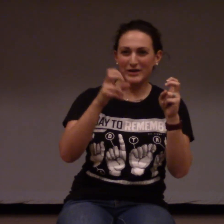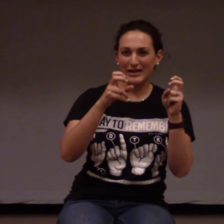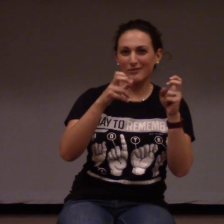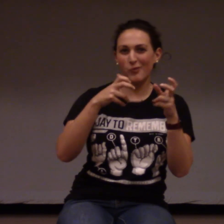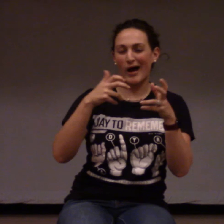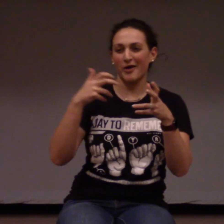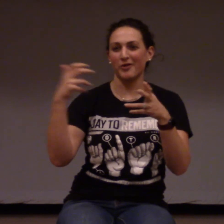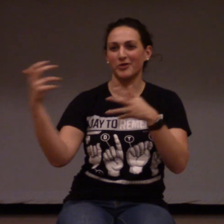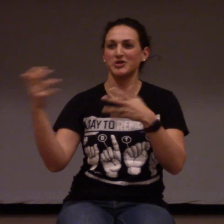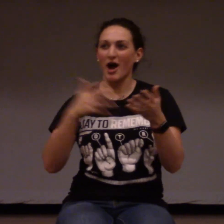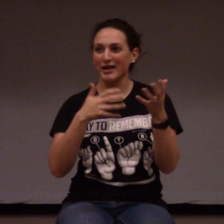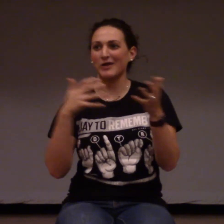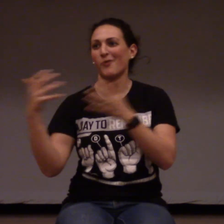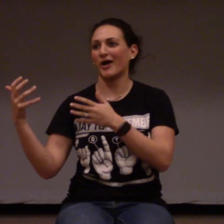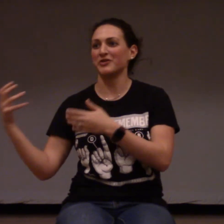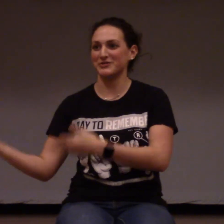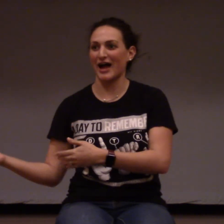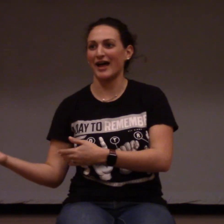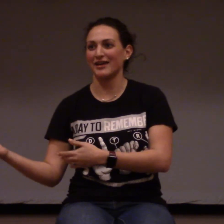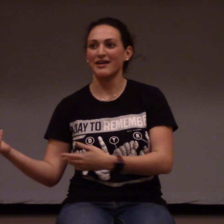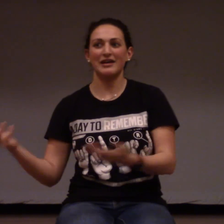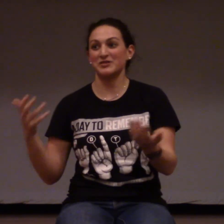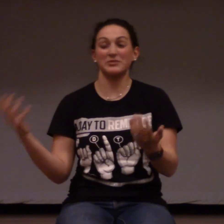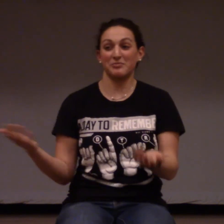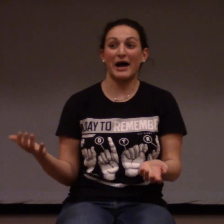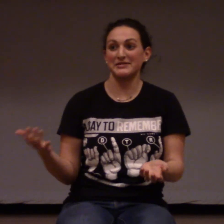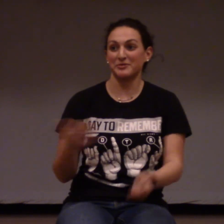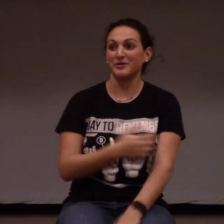read or talking while you sign. It's almost impossible.